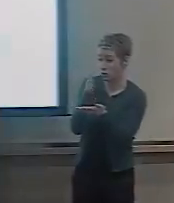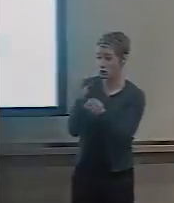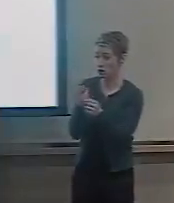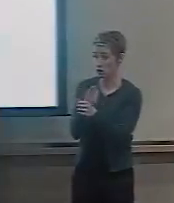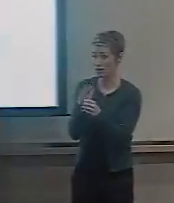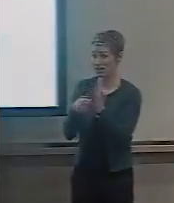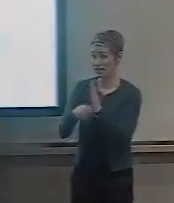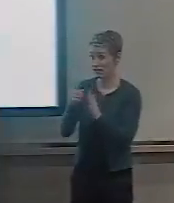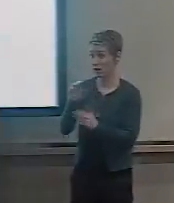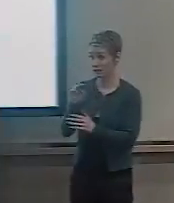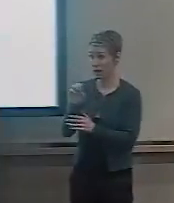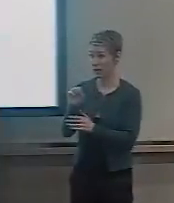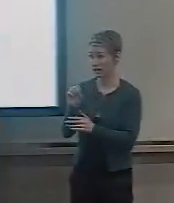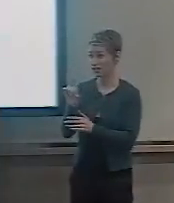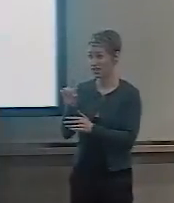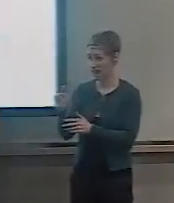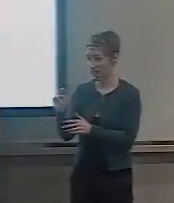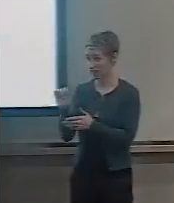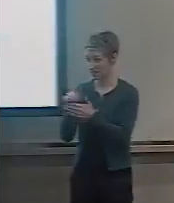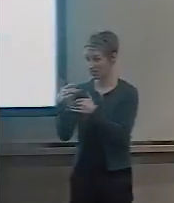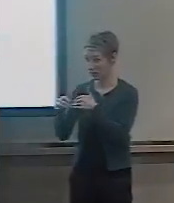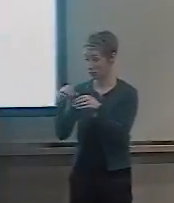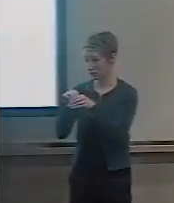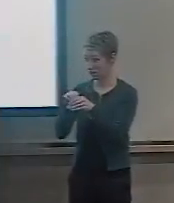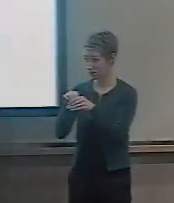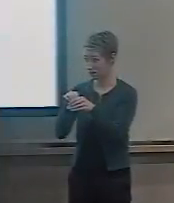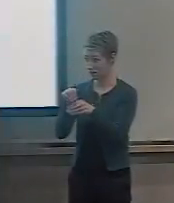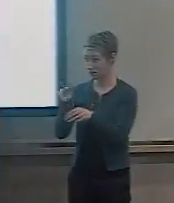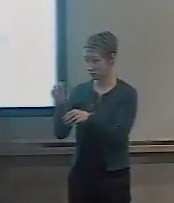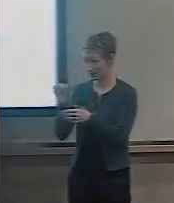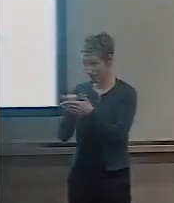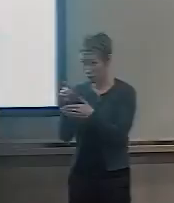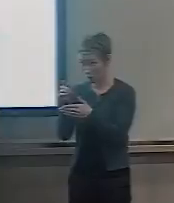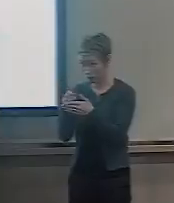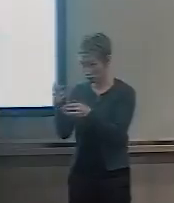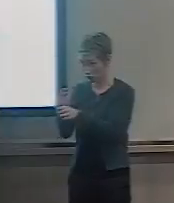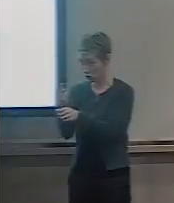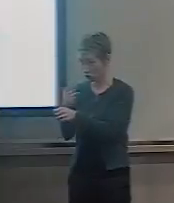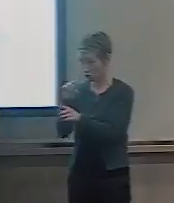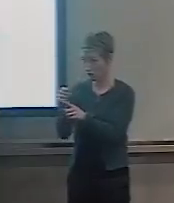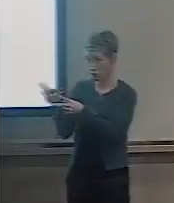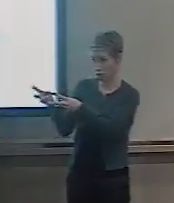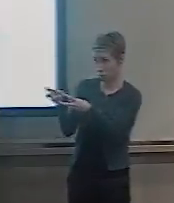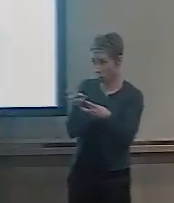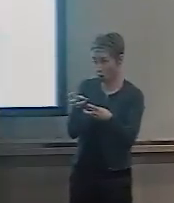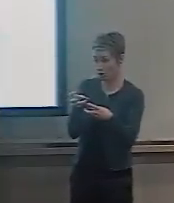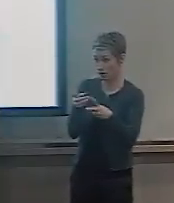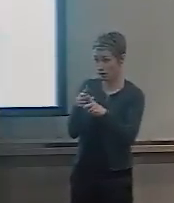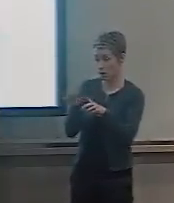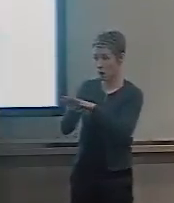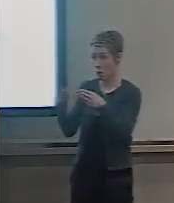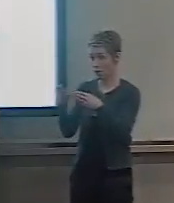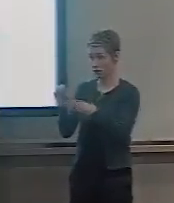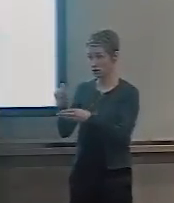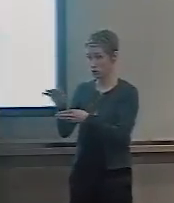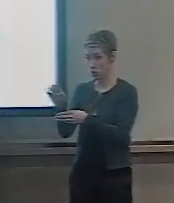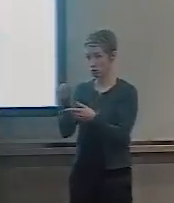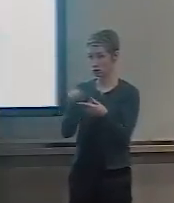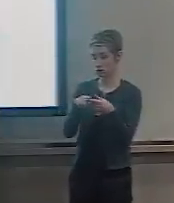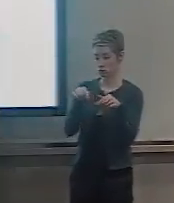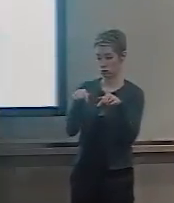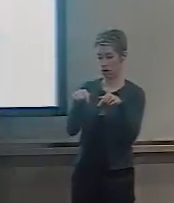default MSDN that's available in Visual Studio. Is that what you use when you're porting from the open source into